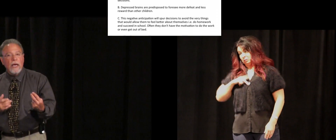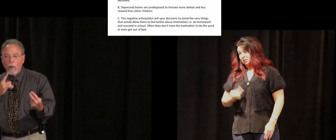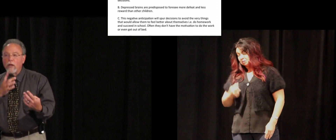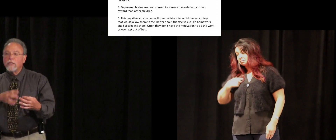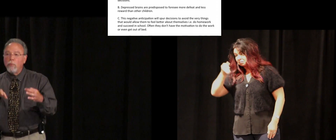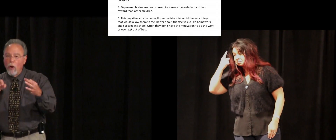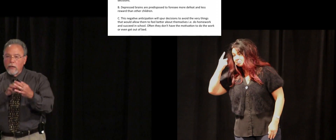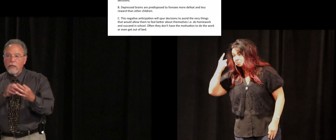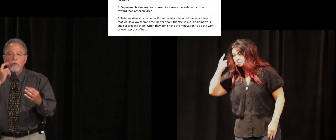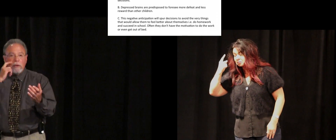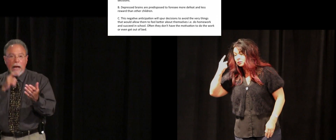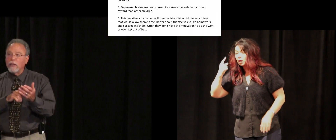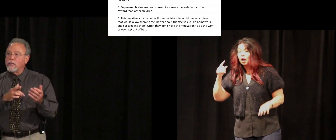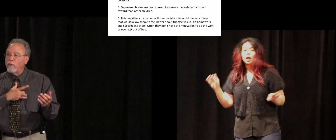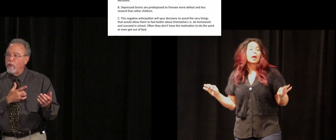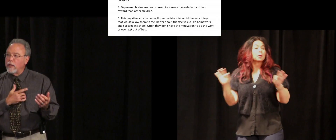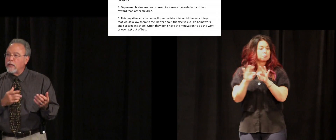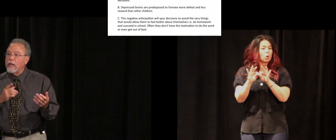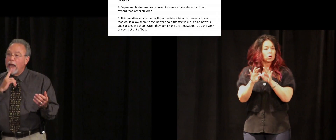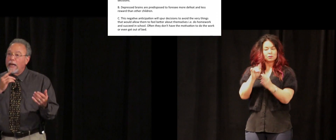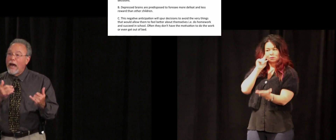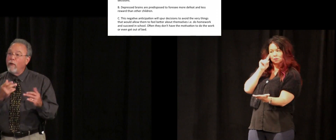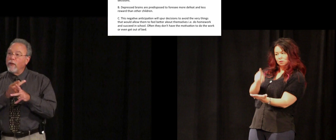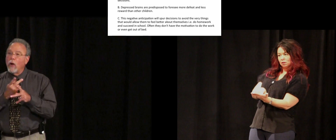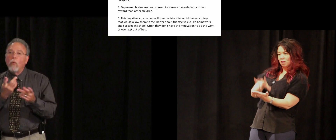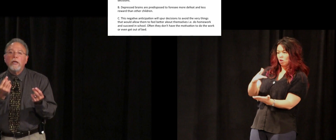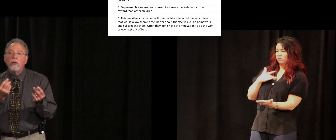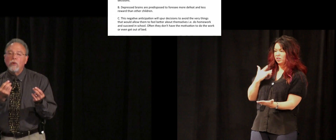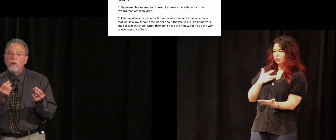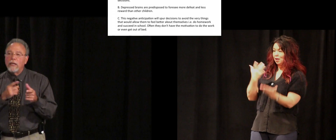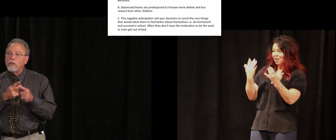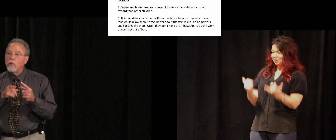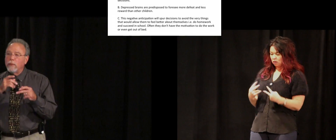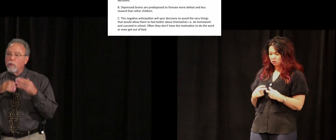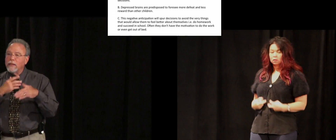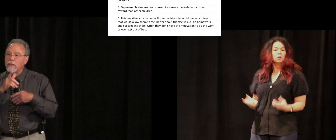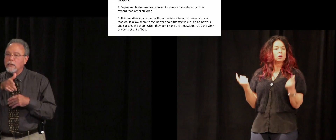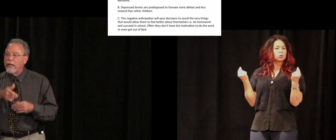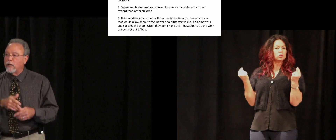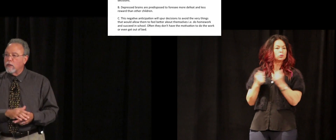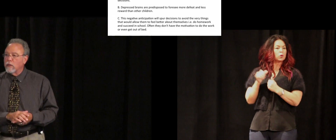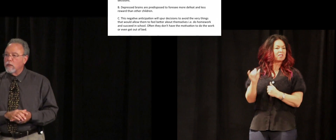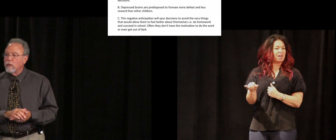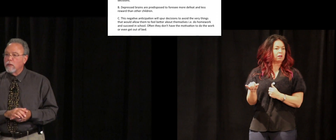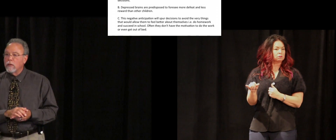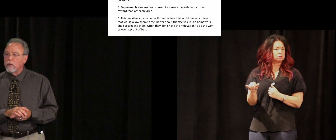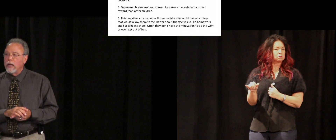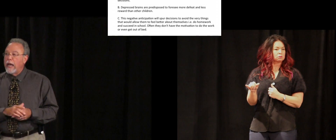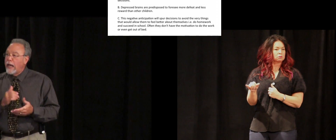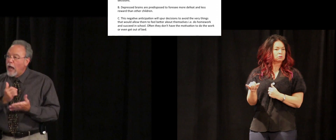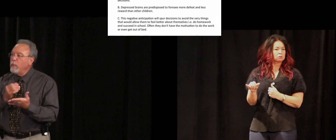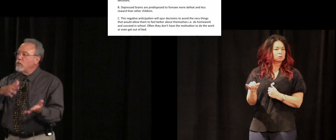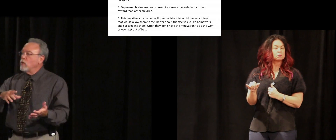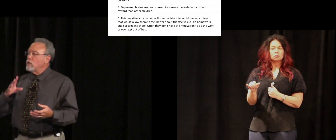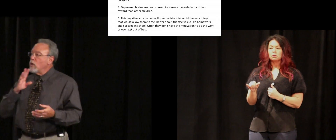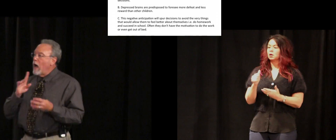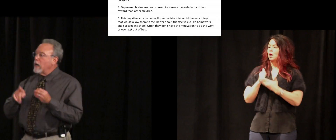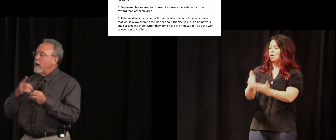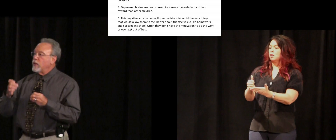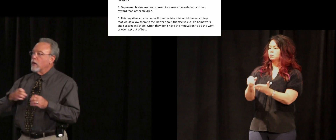It's a really big one. And the weird thing about it is that it gets passed on to generations